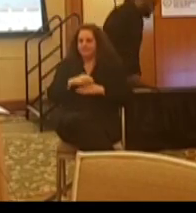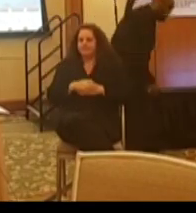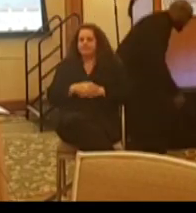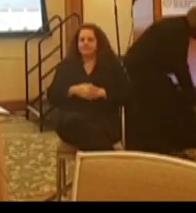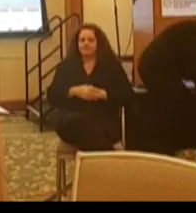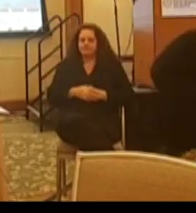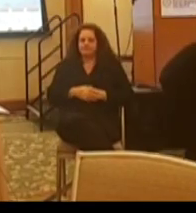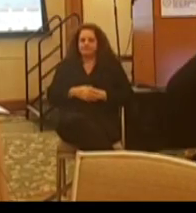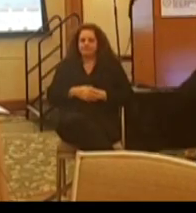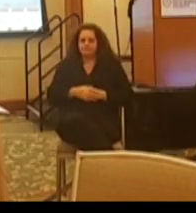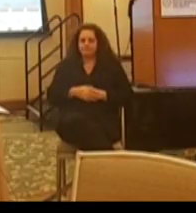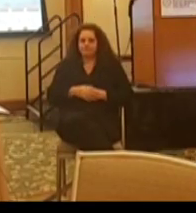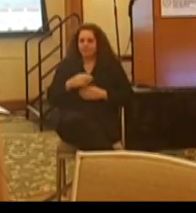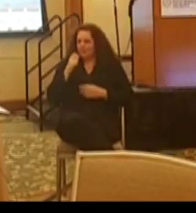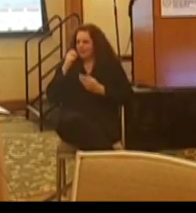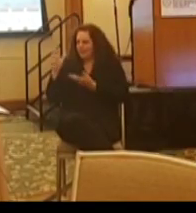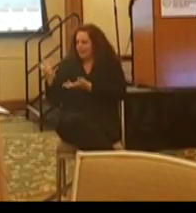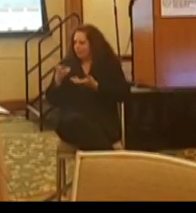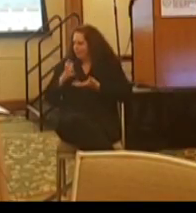We can grab my computer too.